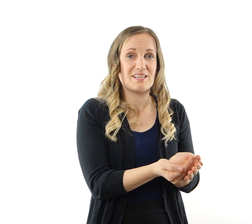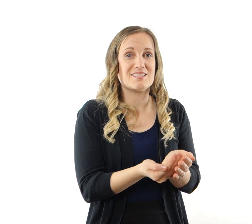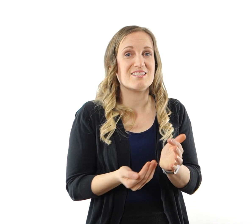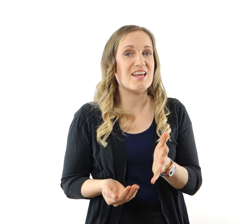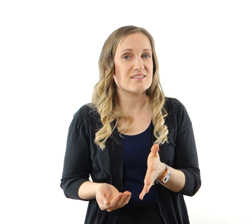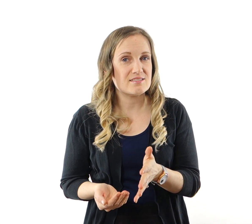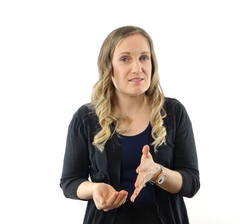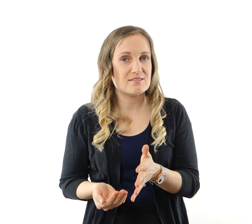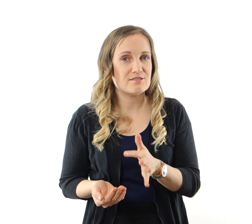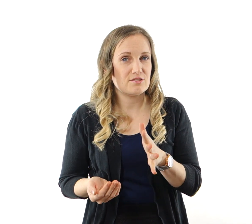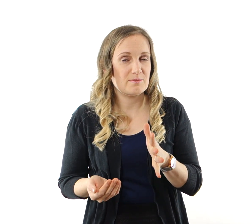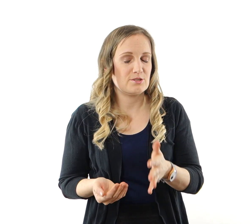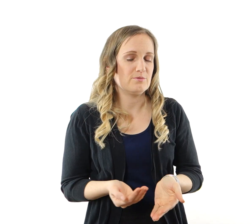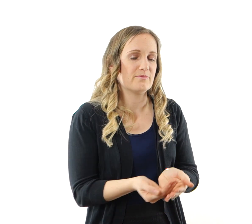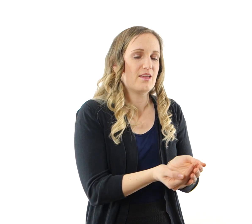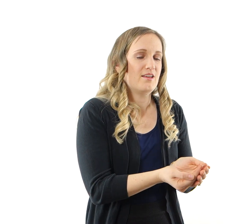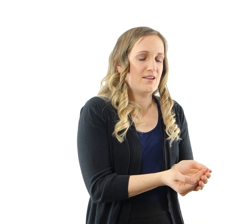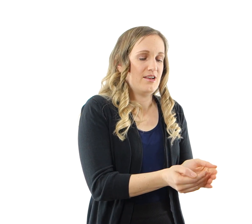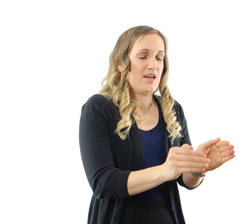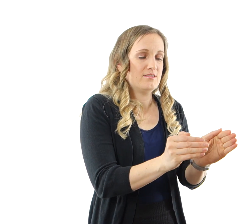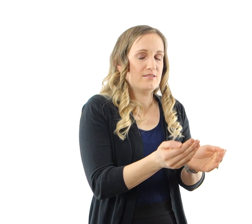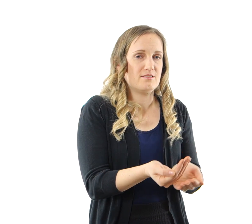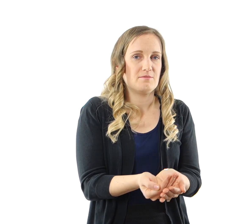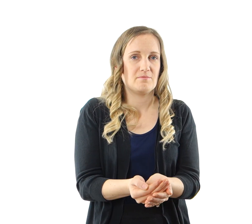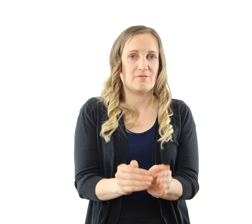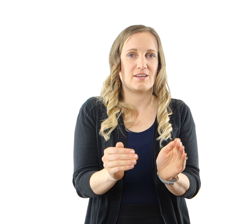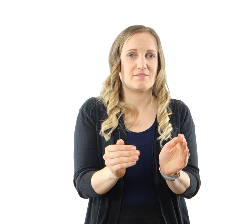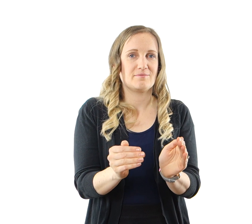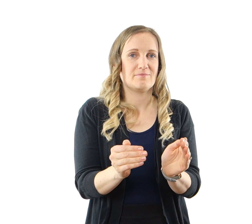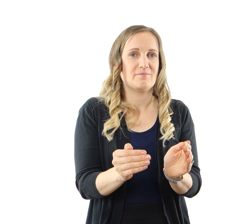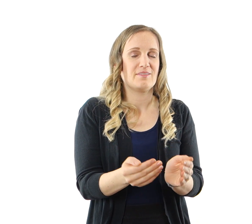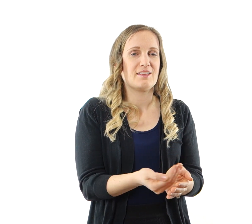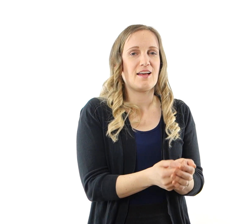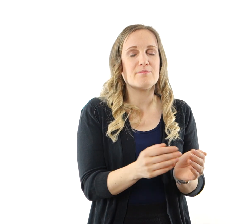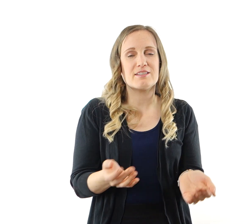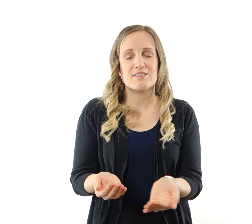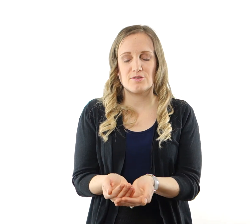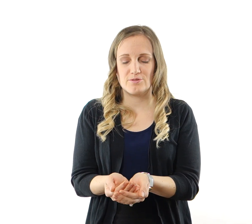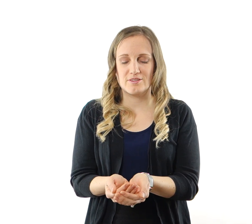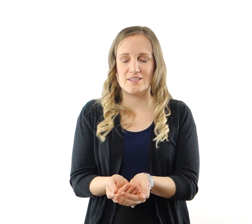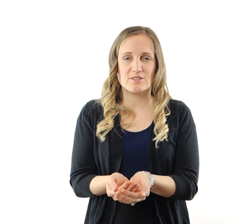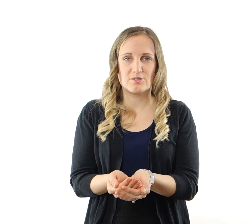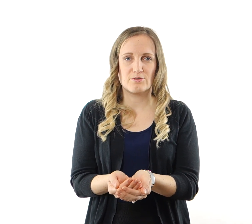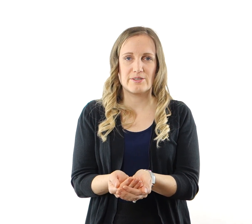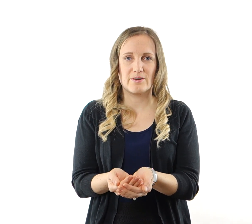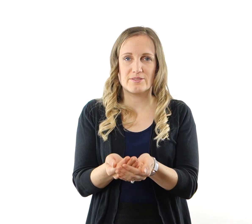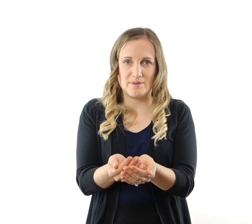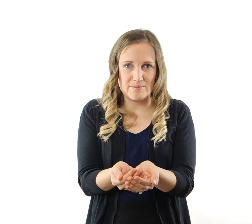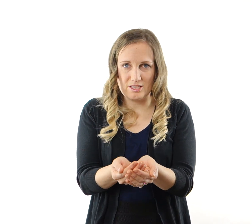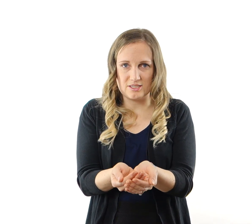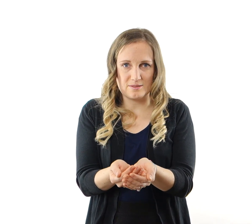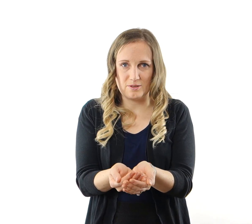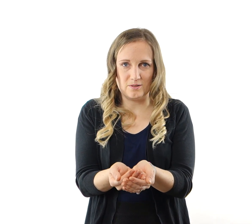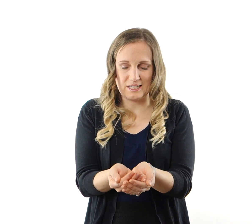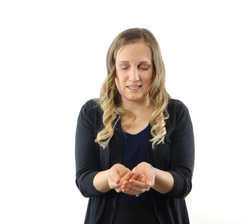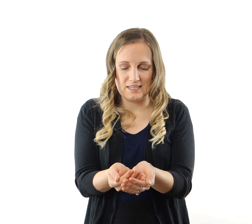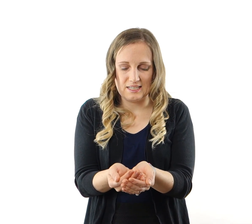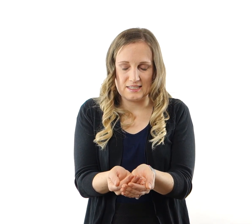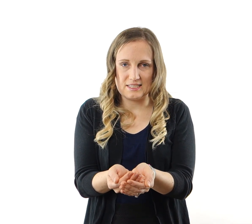it's nests. So you make two nests, right? I mean, unless it's a little 3-year-old, maybe they'll just go this is